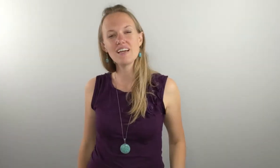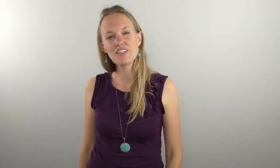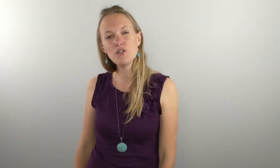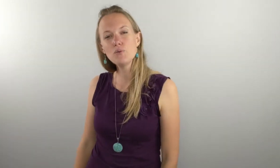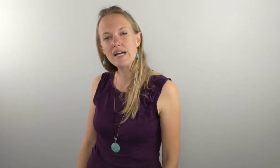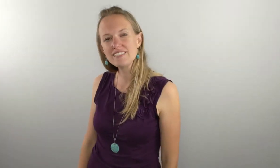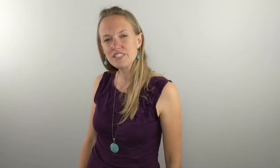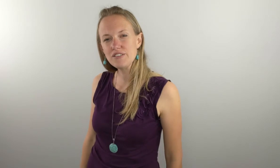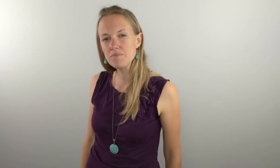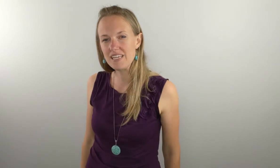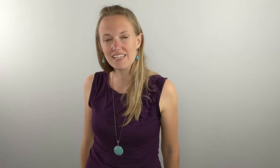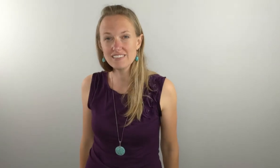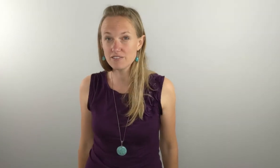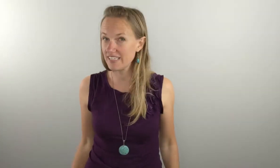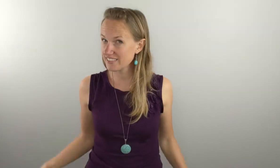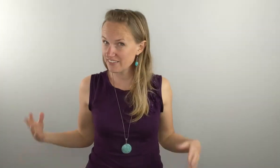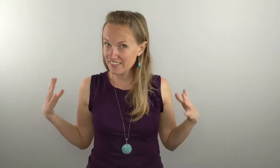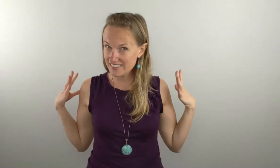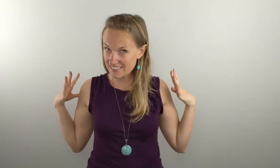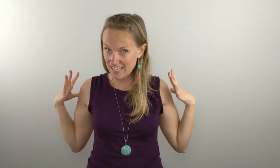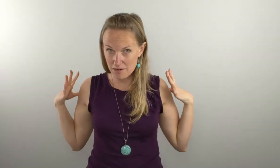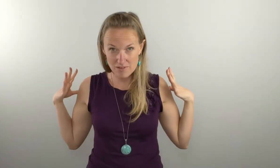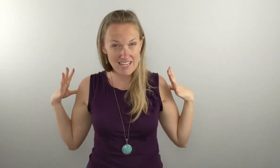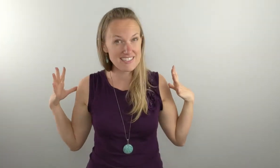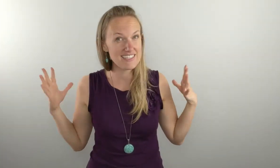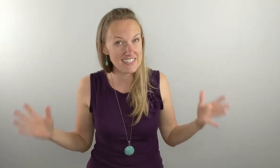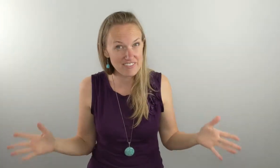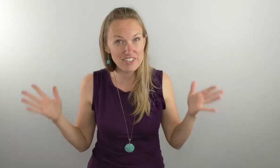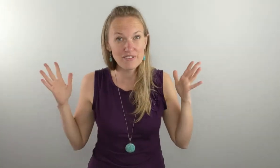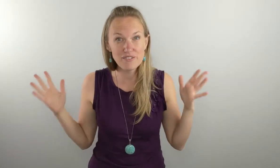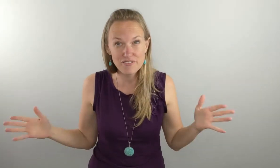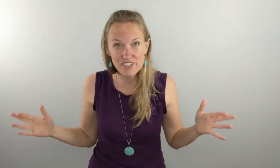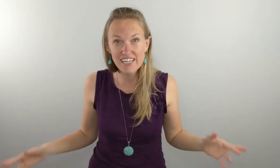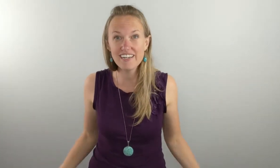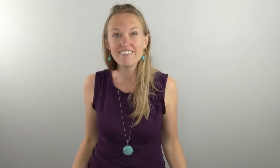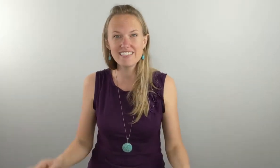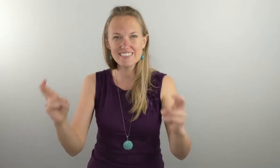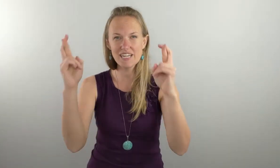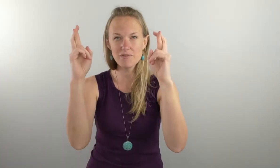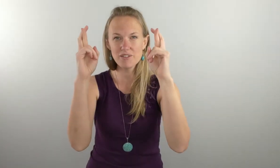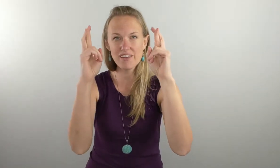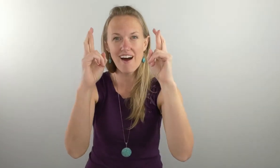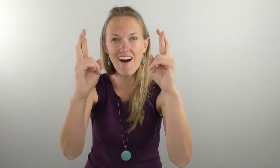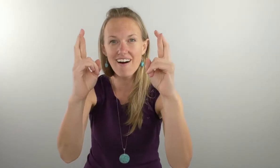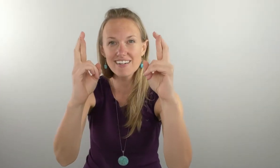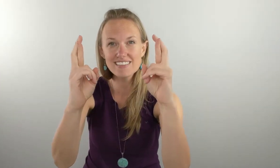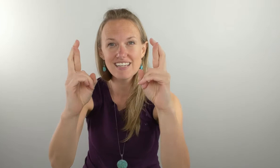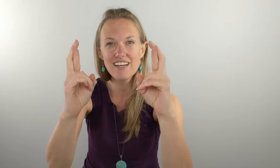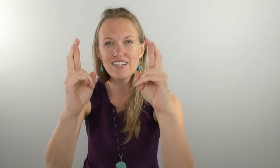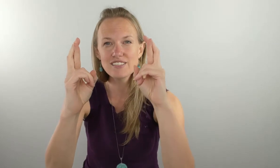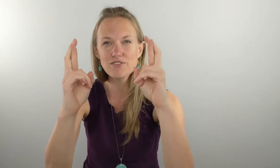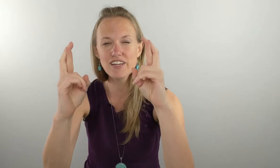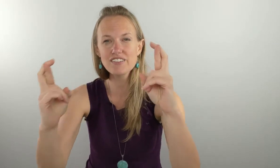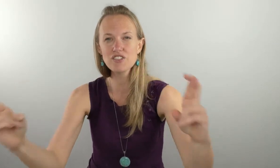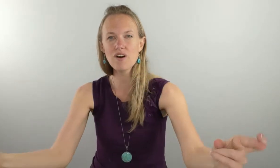you rescued me. So rescued is the same as delivered or freed, only this time we're doing R's. So fingers